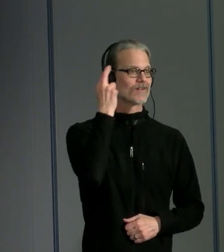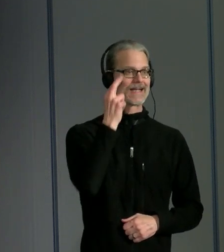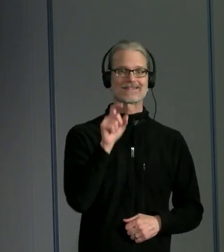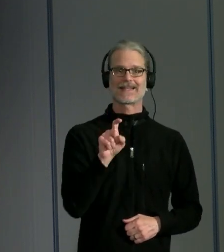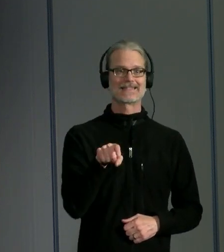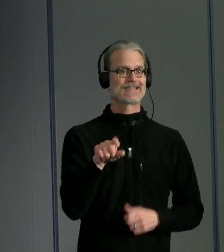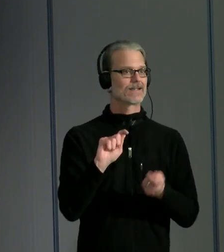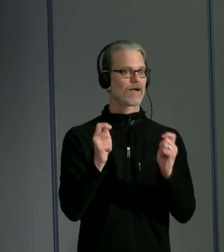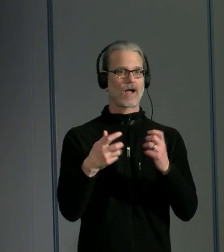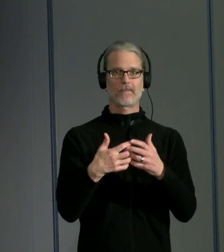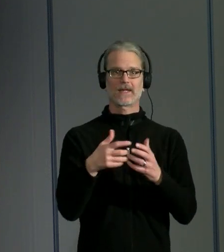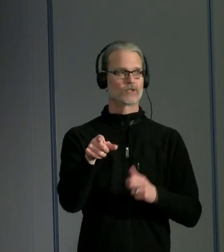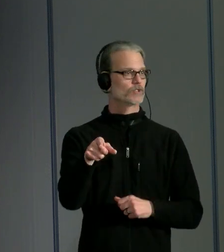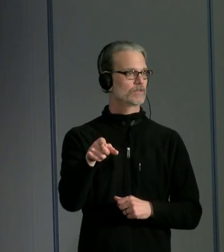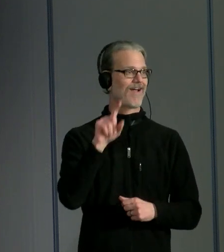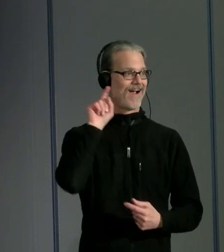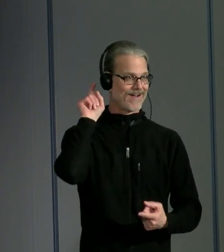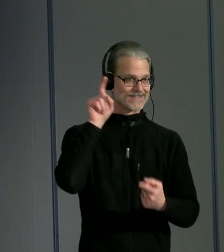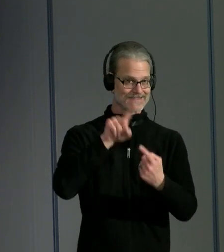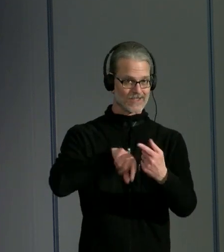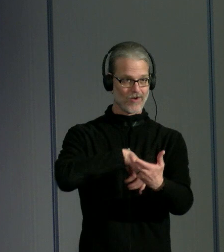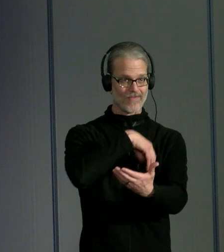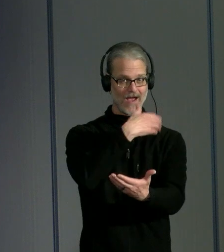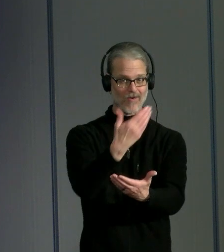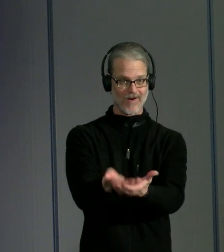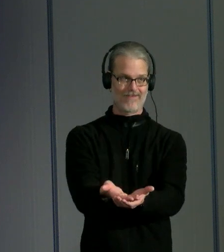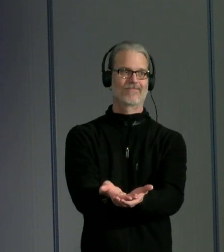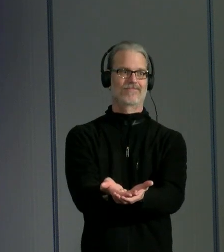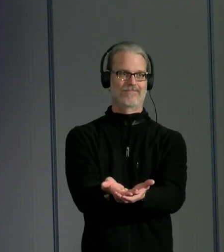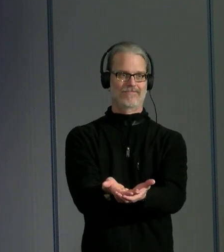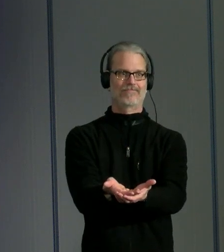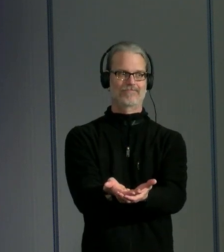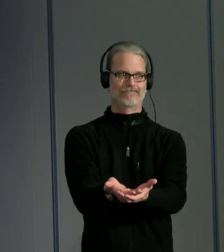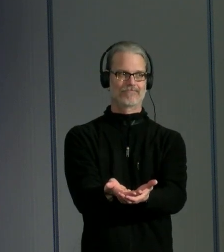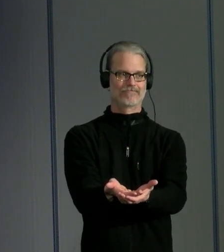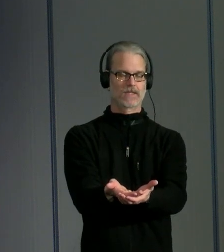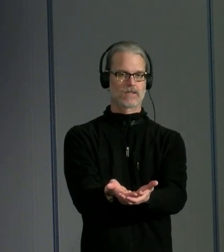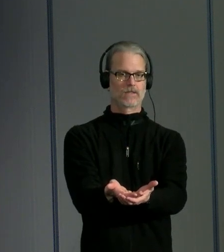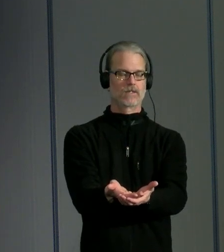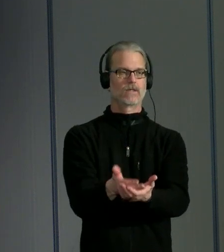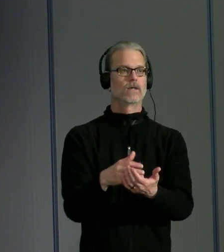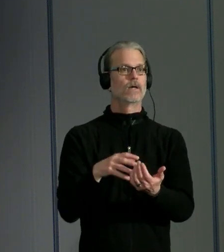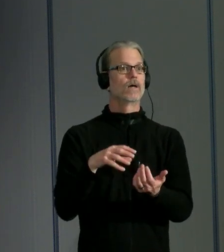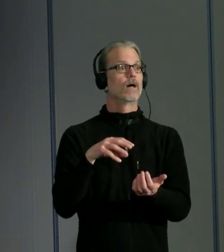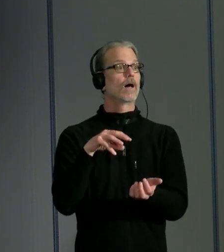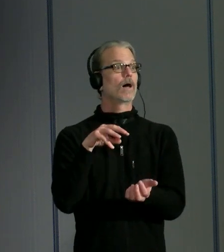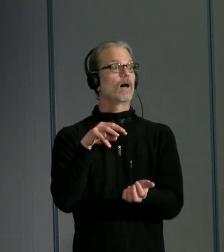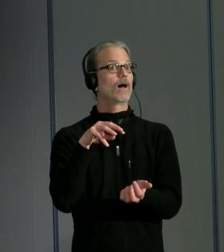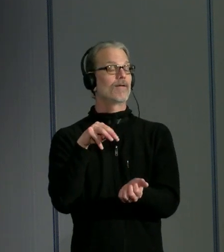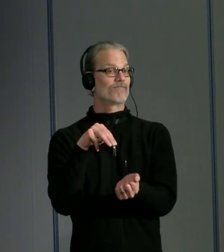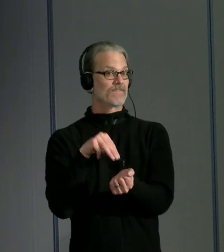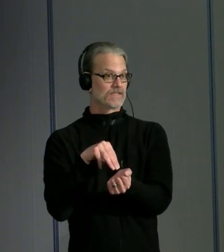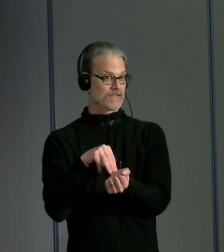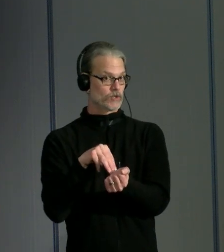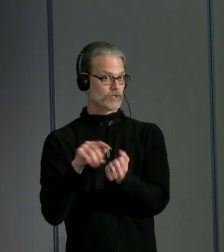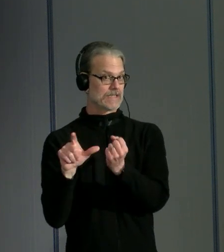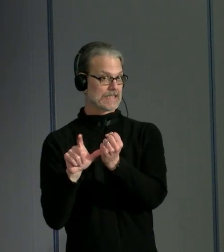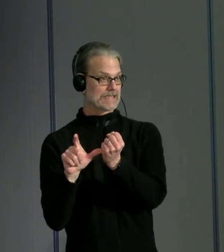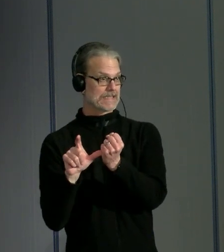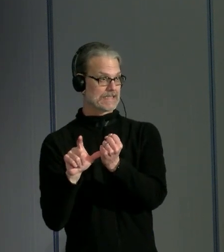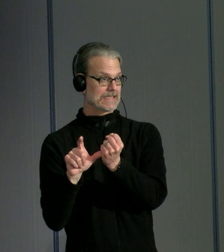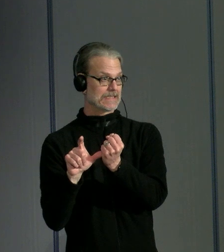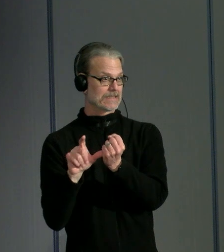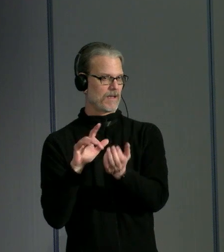an accommodation until they arrived at the event. A physician's assistant was attending a medical